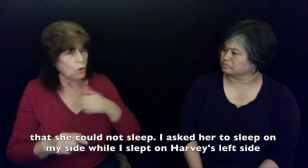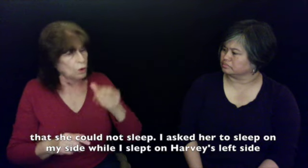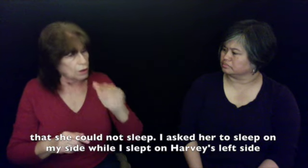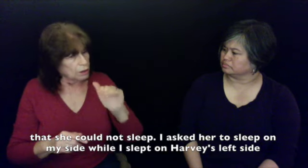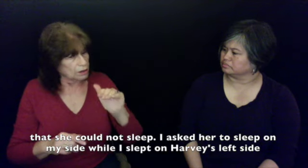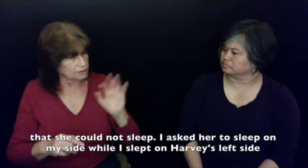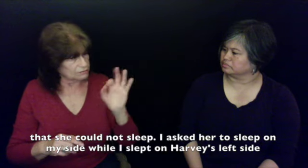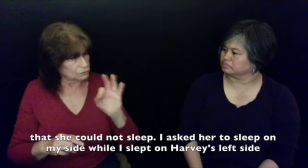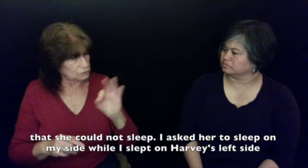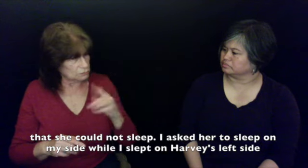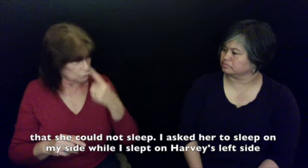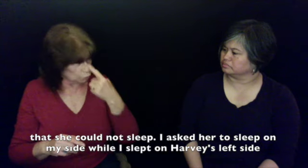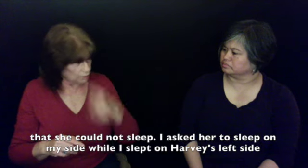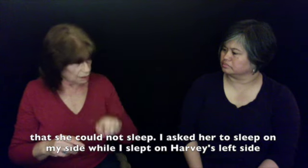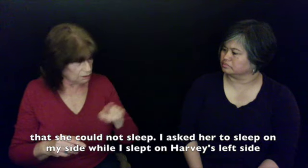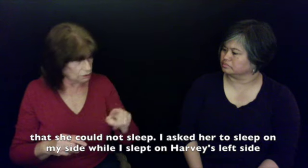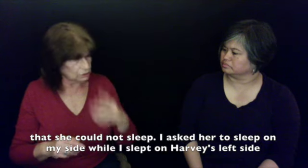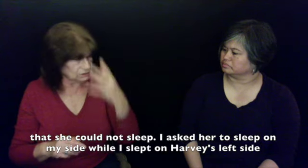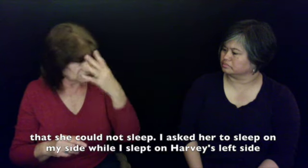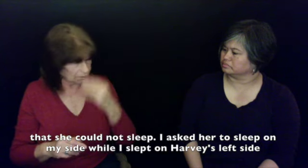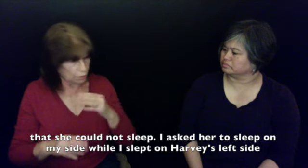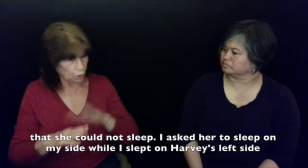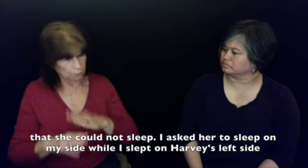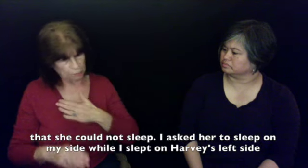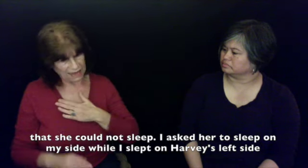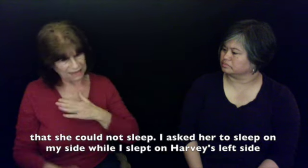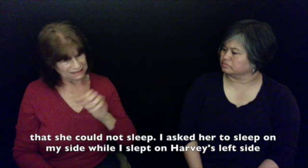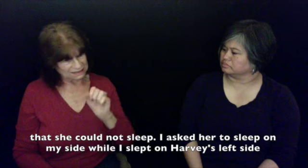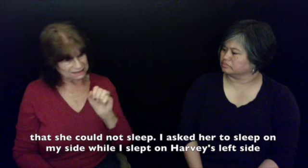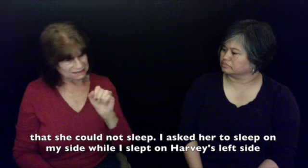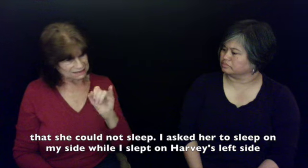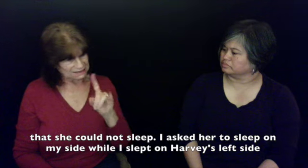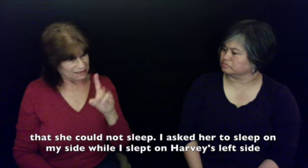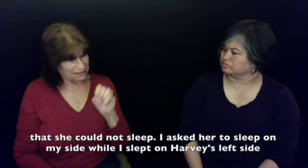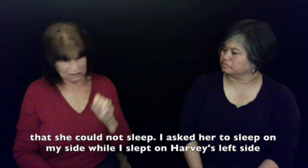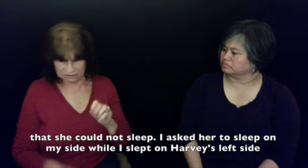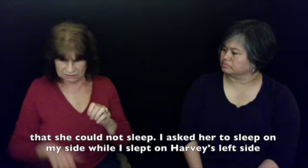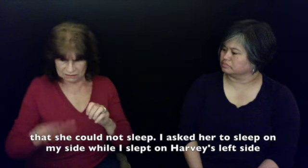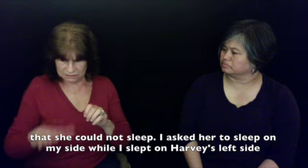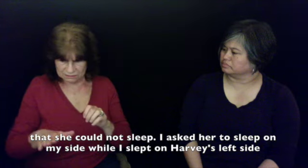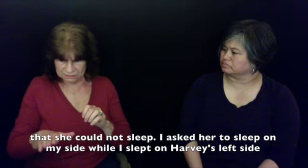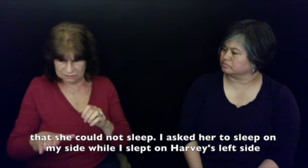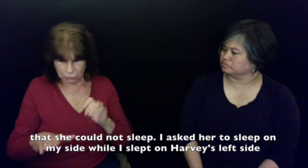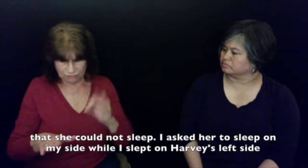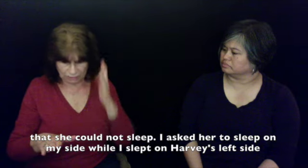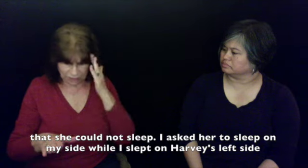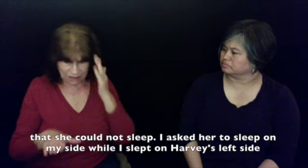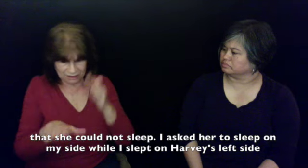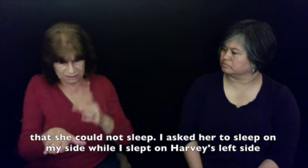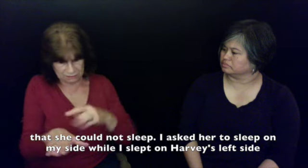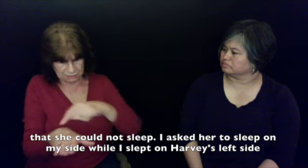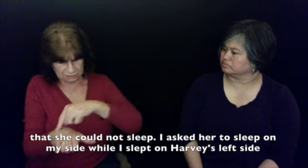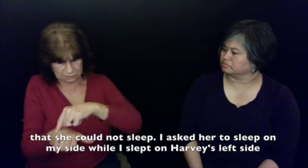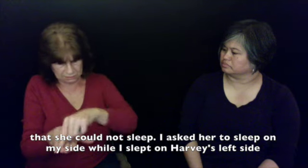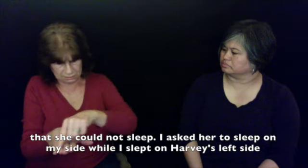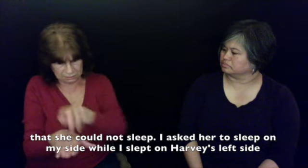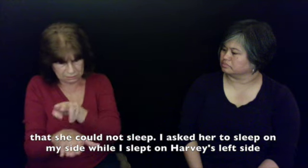that she could not sleep. I asked her to sleep on my side while I slept on Harvey's side on the left.